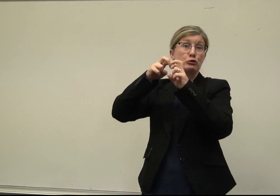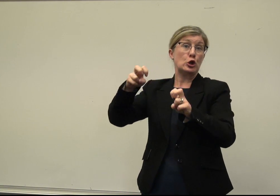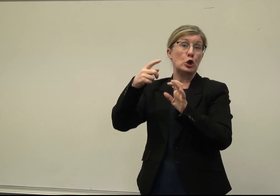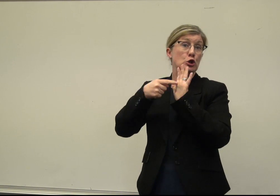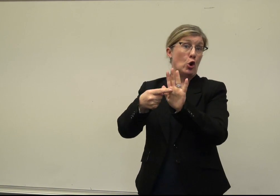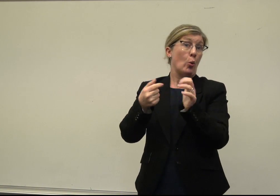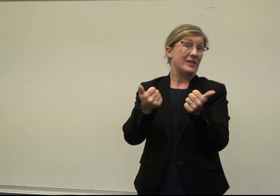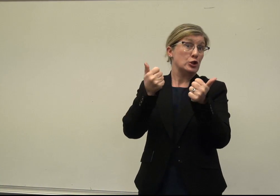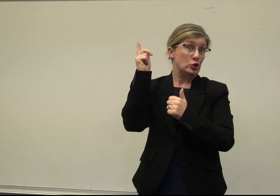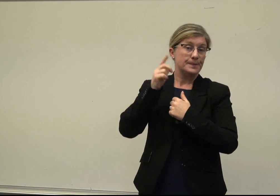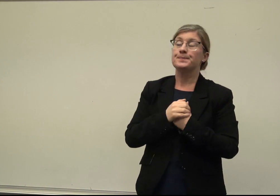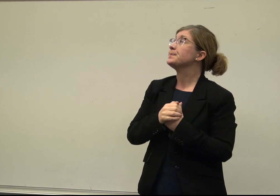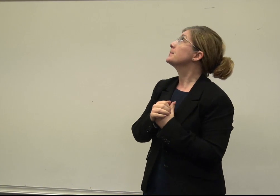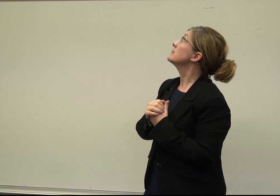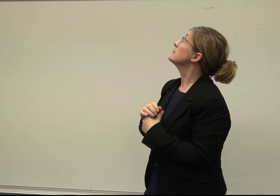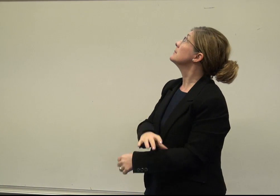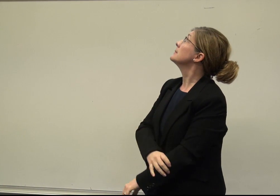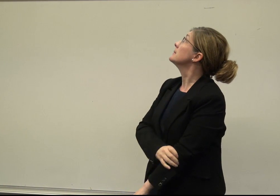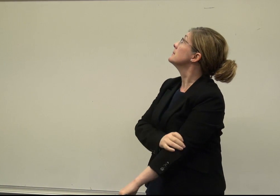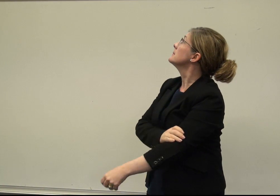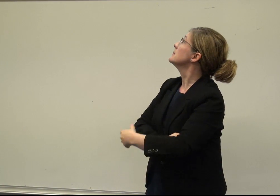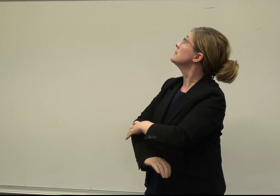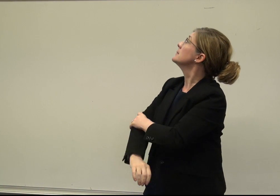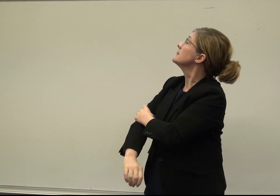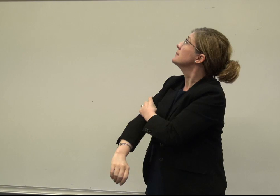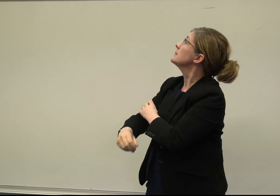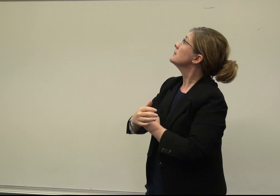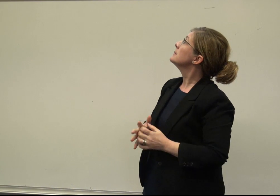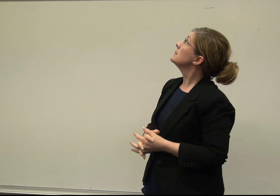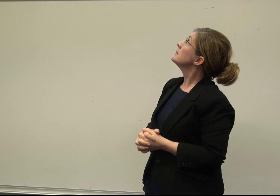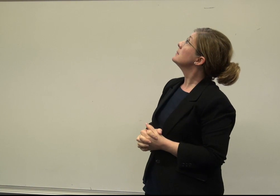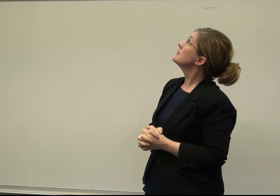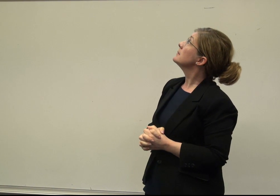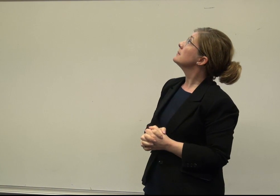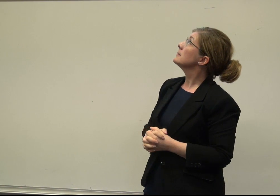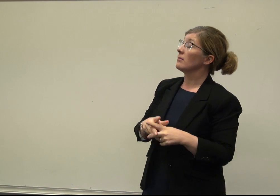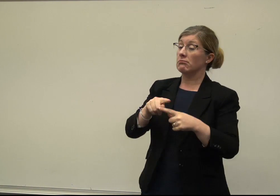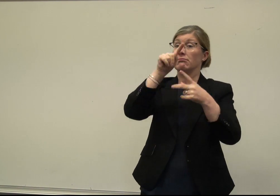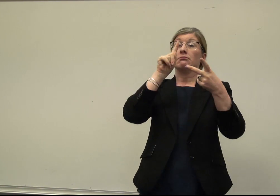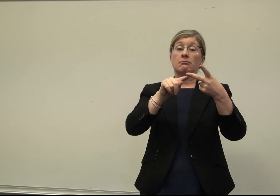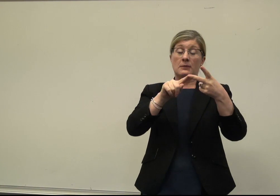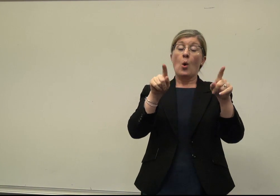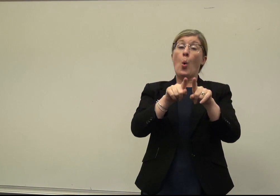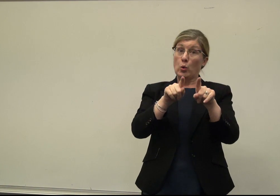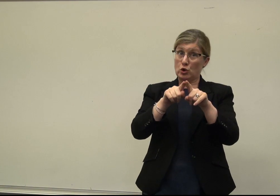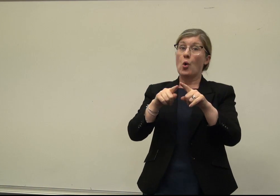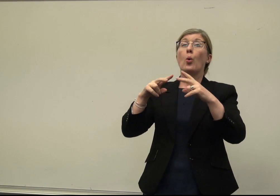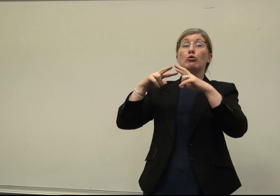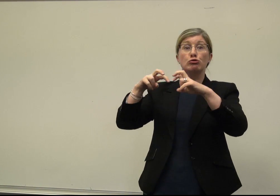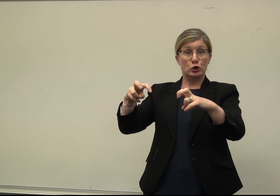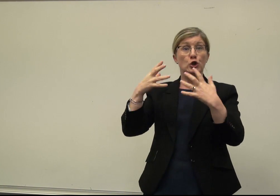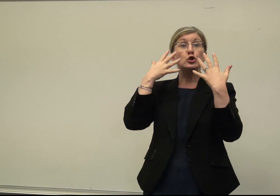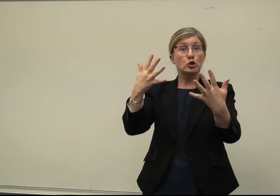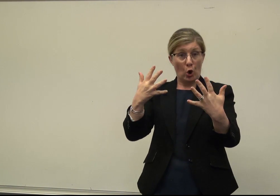It has been found that being a proficient writer also in